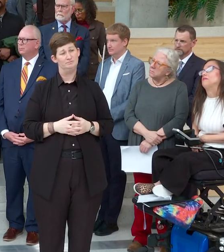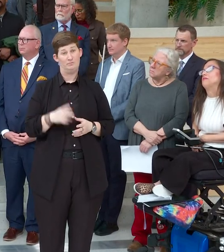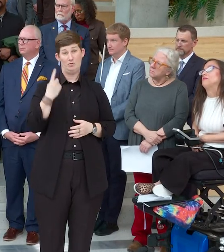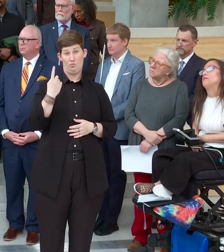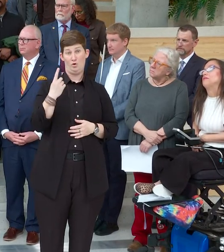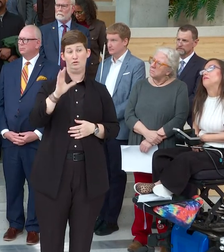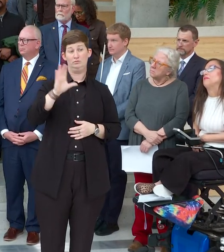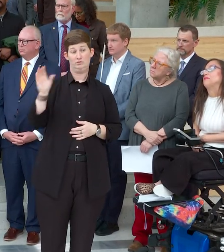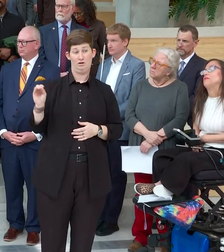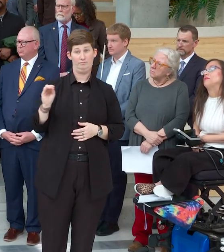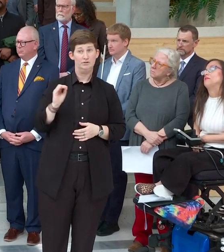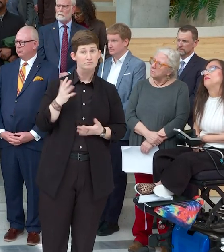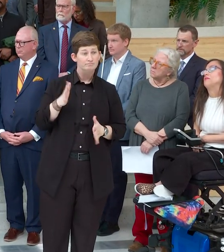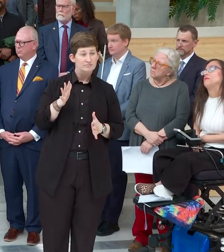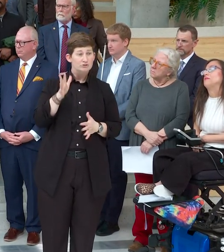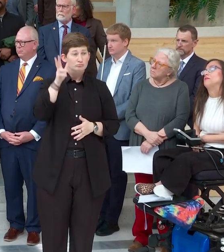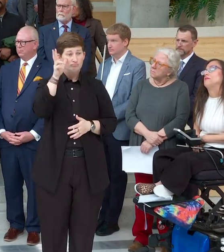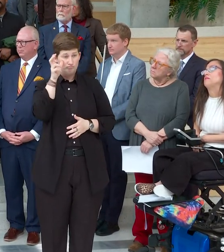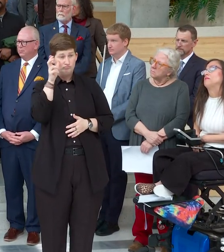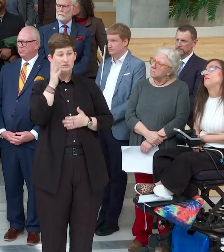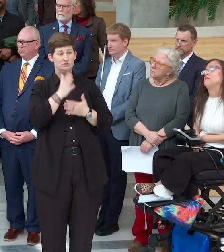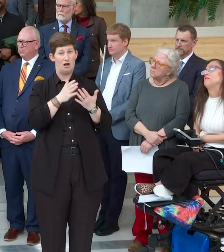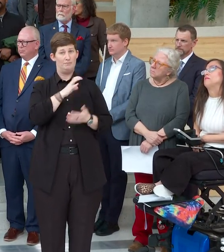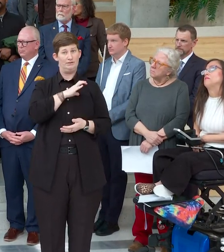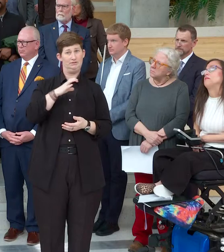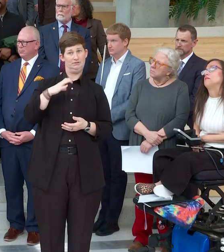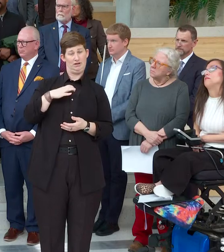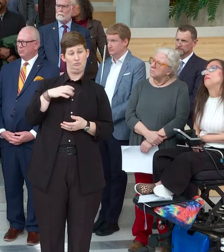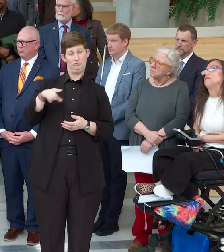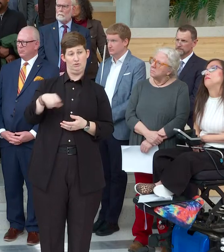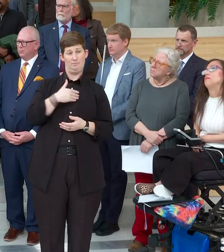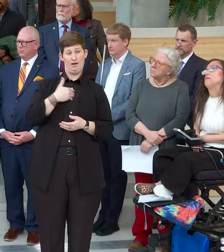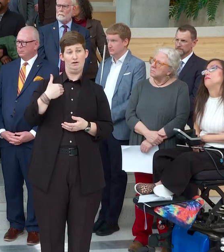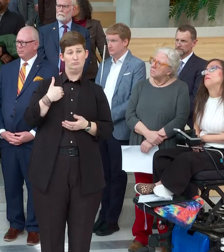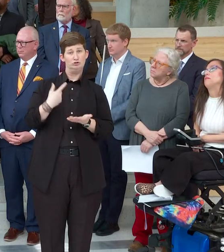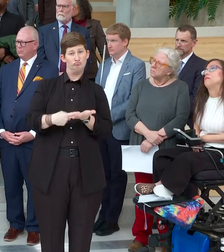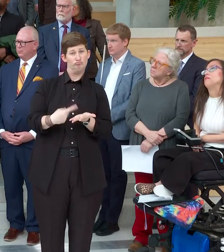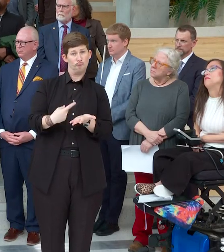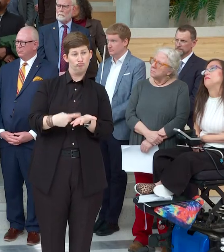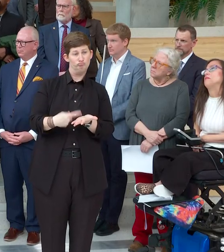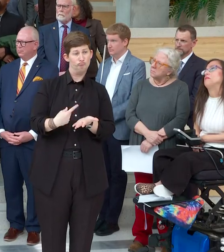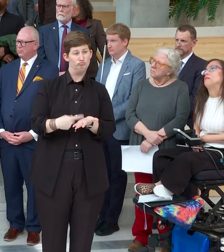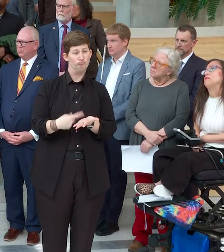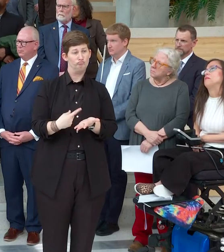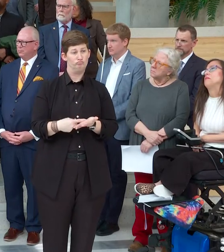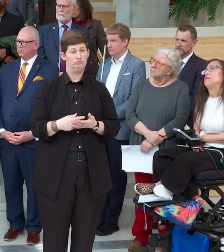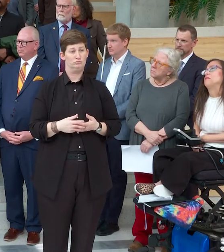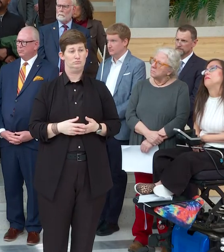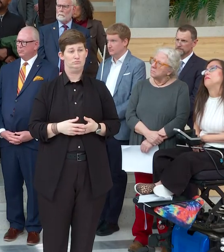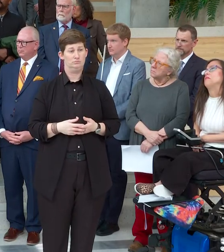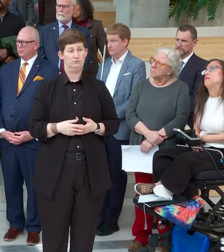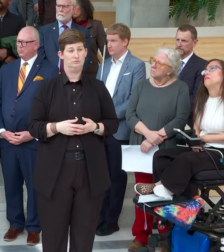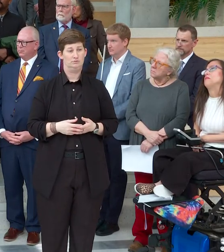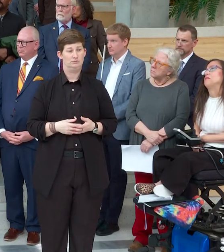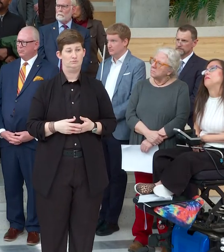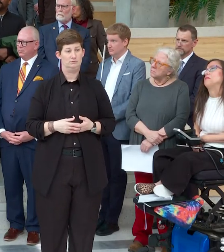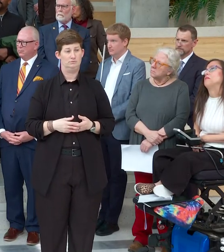some council members champion that is talking about not being subject to any of this regulation at